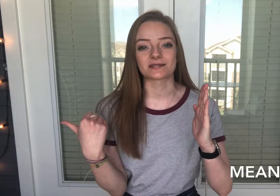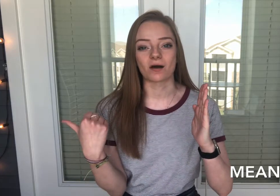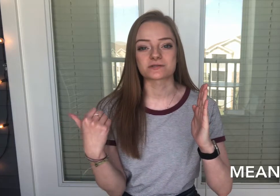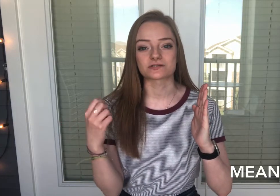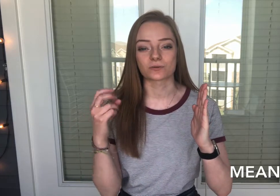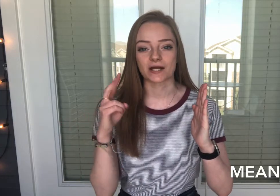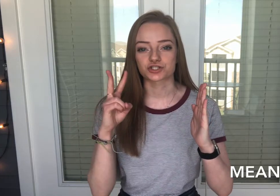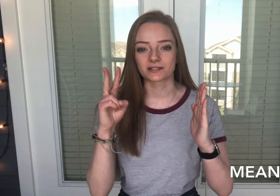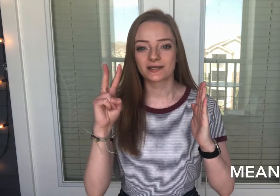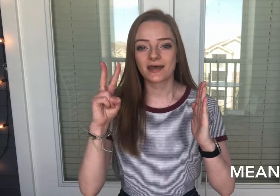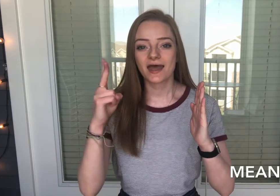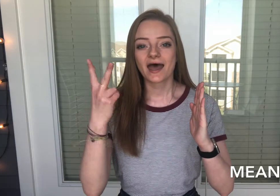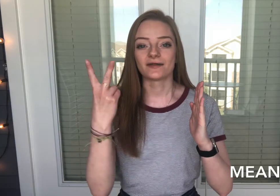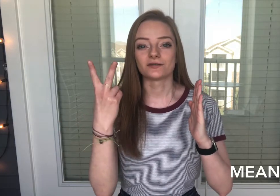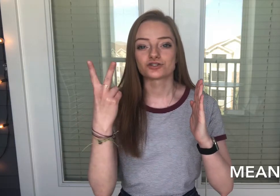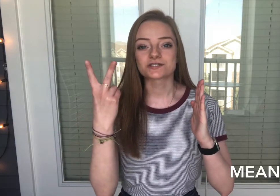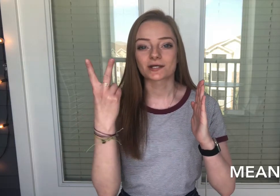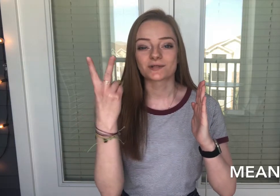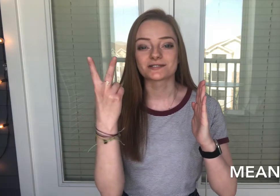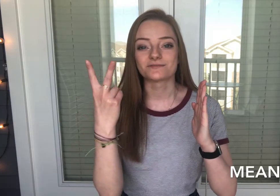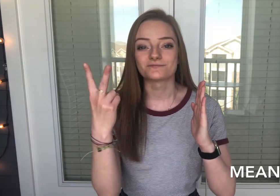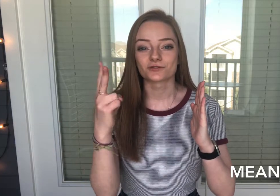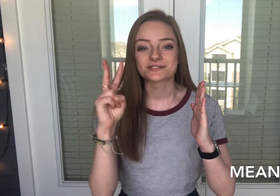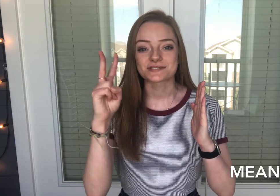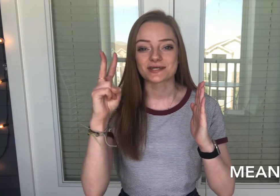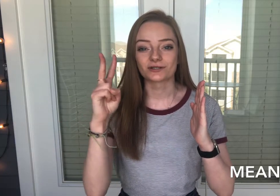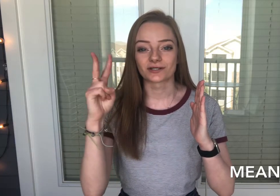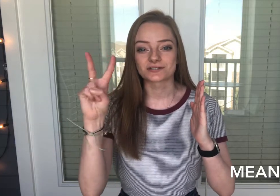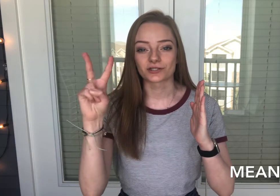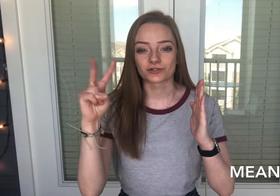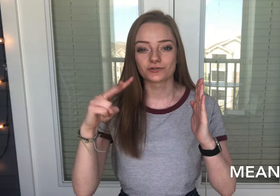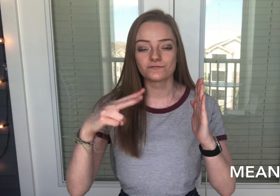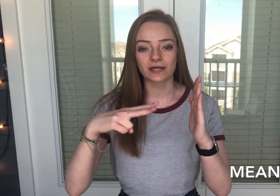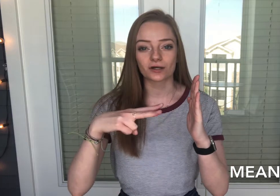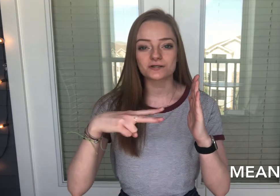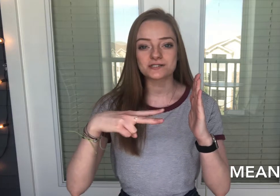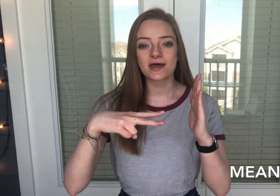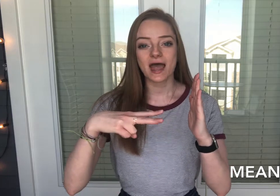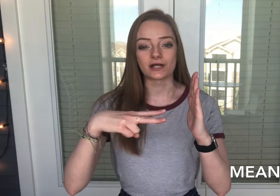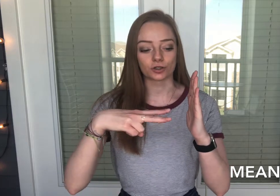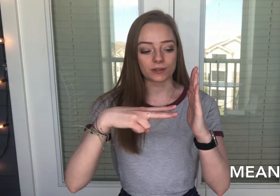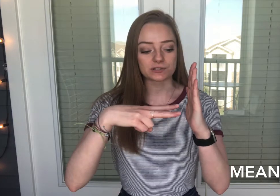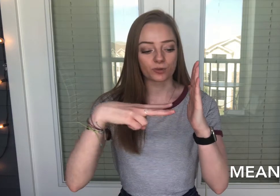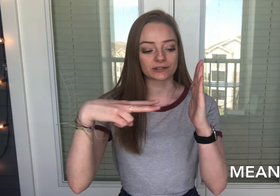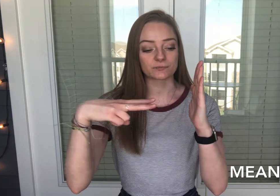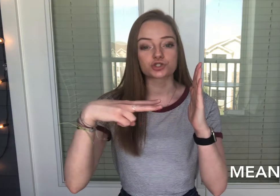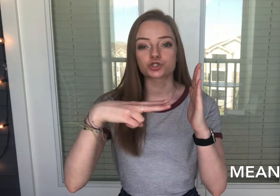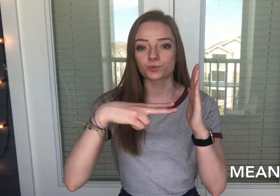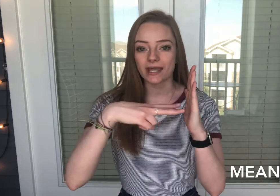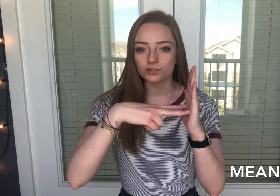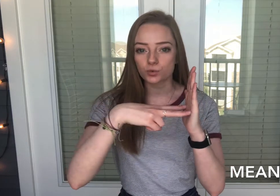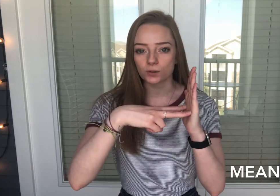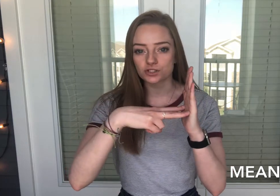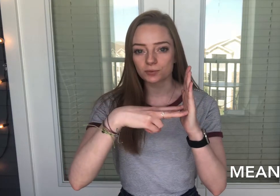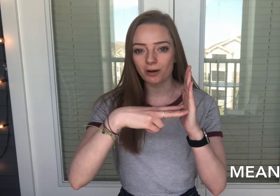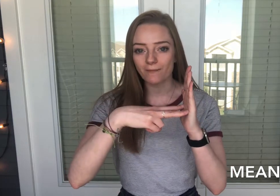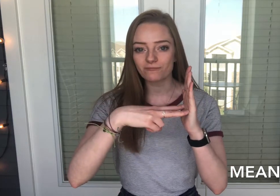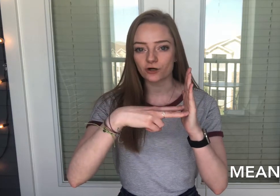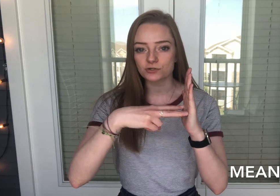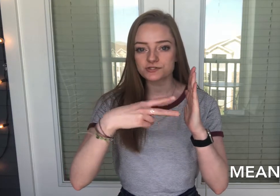opposite direction. And then just like we did for see, you're going to take your two fingers and you're going to point them straight towards your palm first and